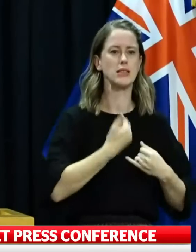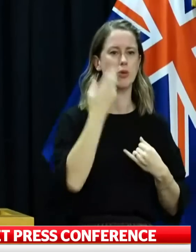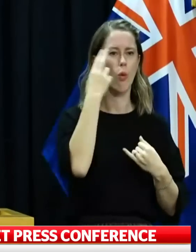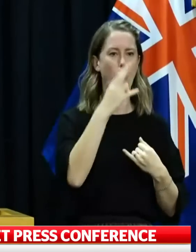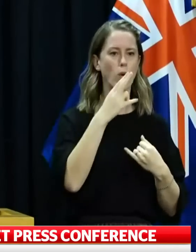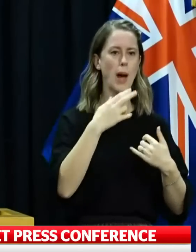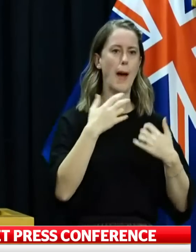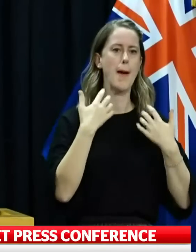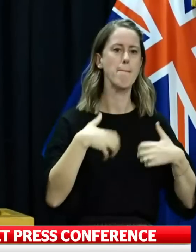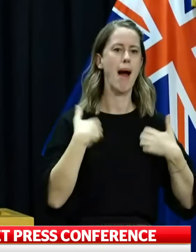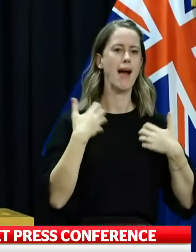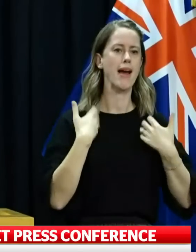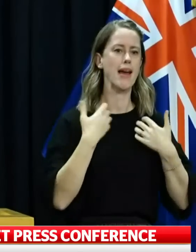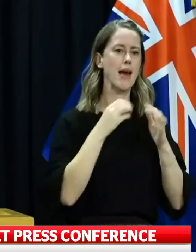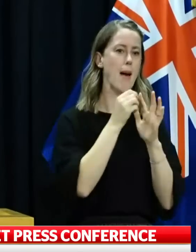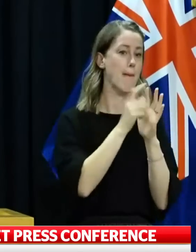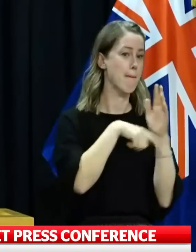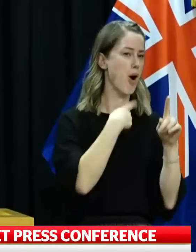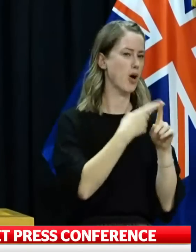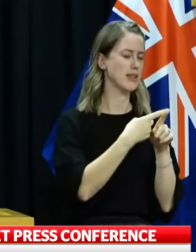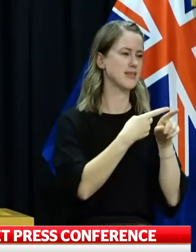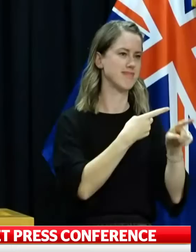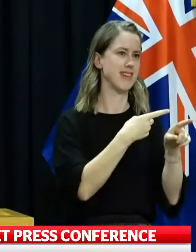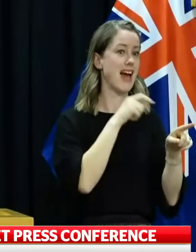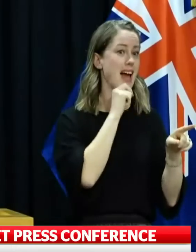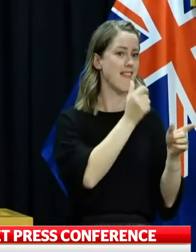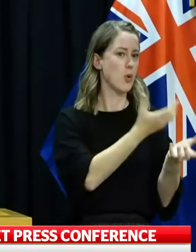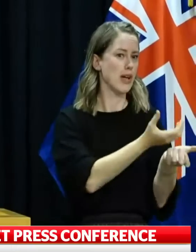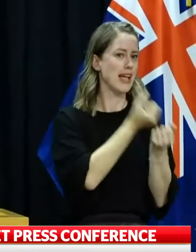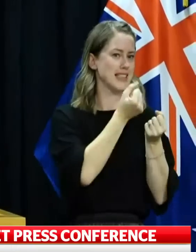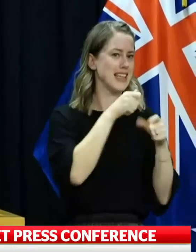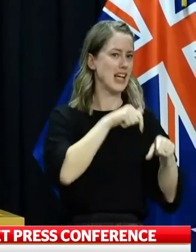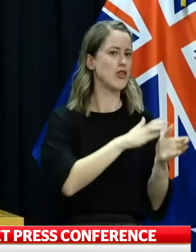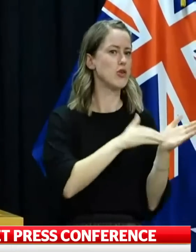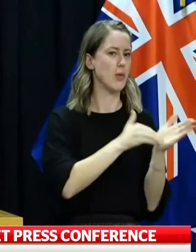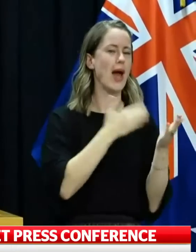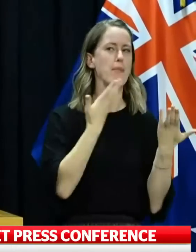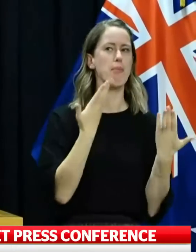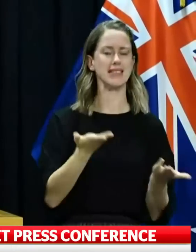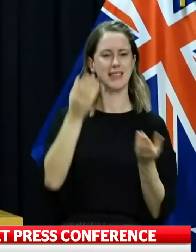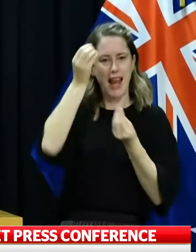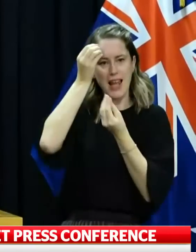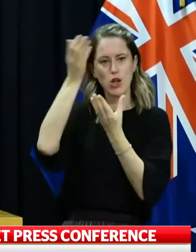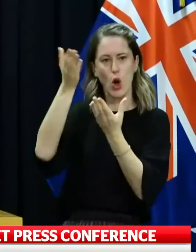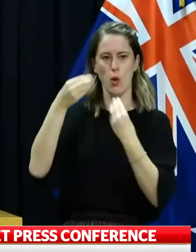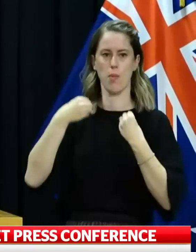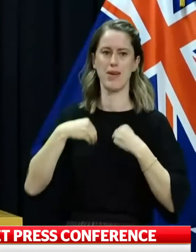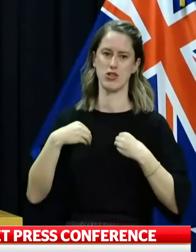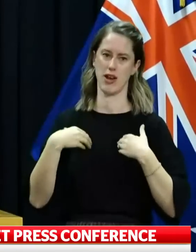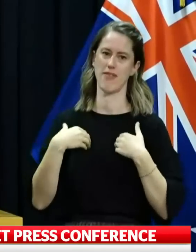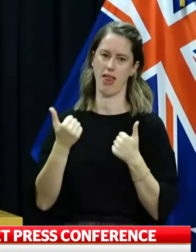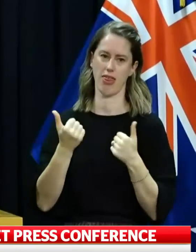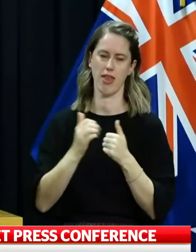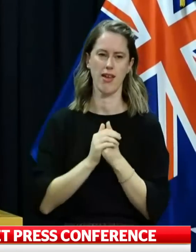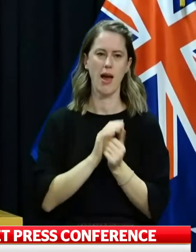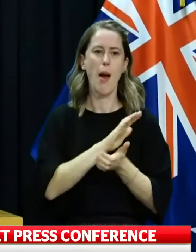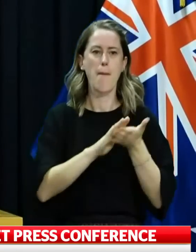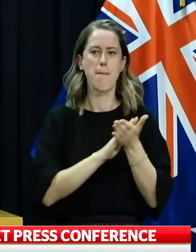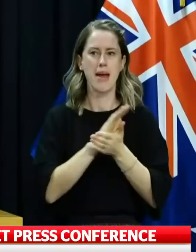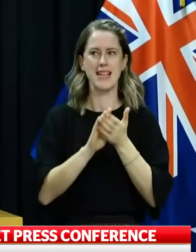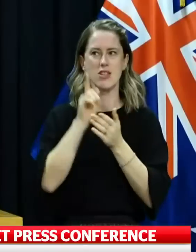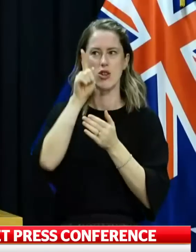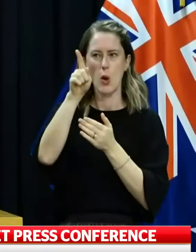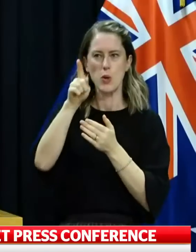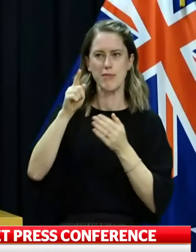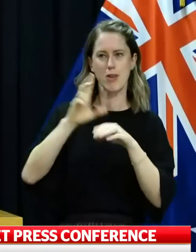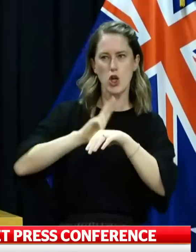infectious disease. This will require any suspected or confirmed cases of the disease to be reported and enables medical officers of health